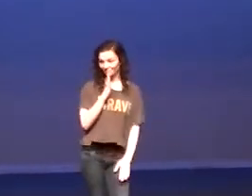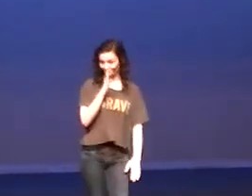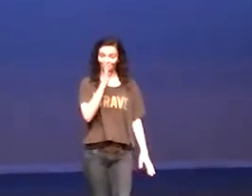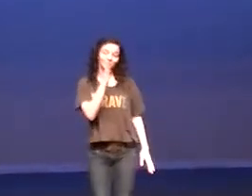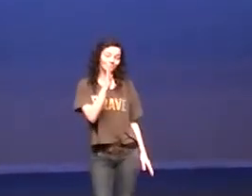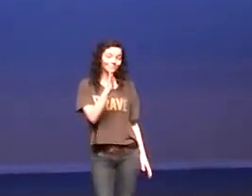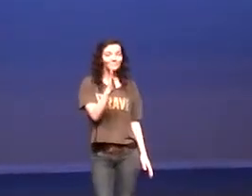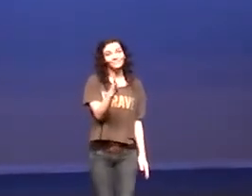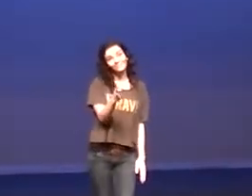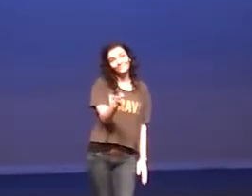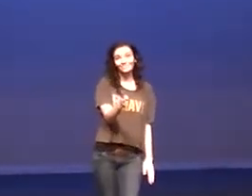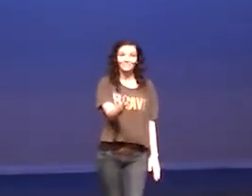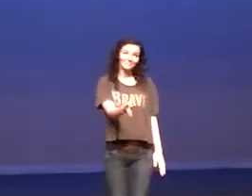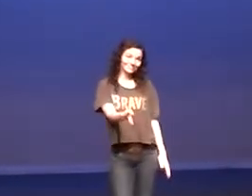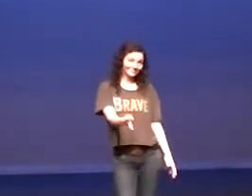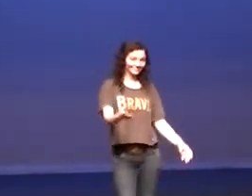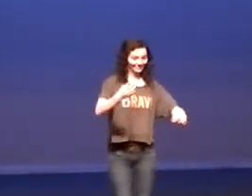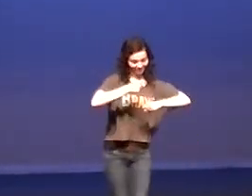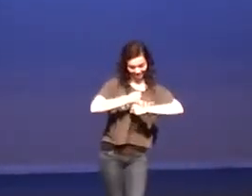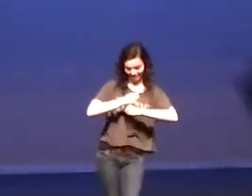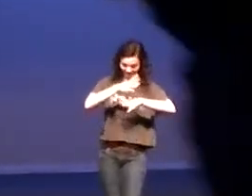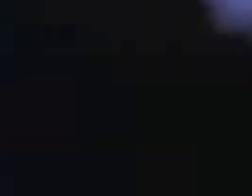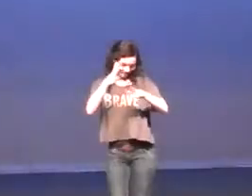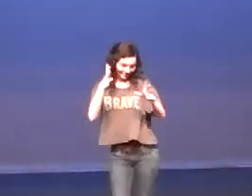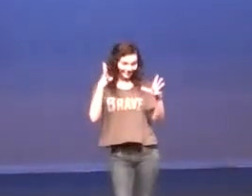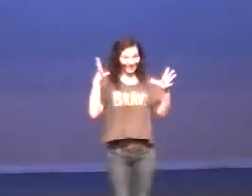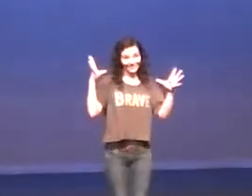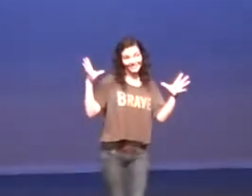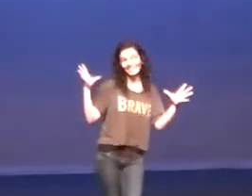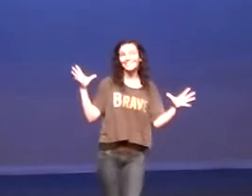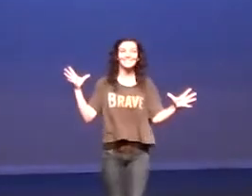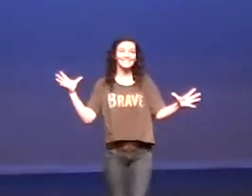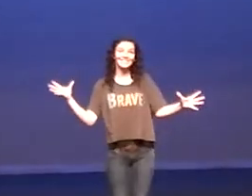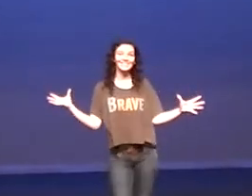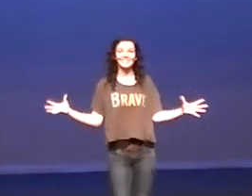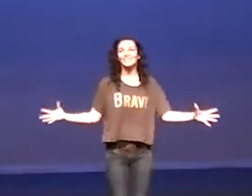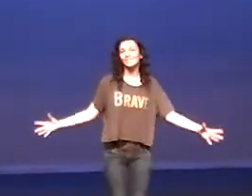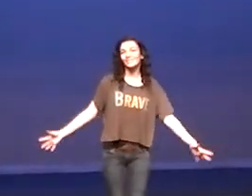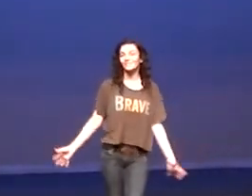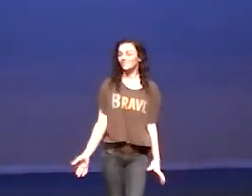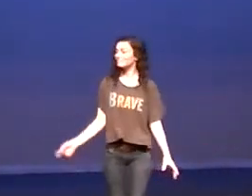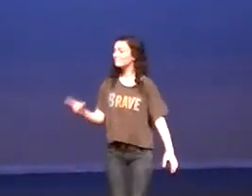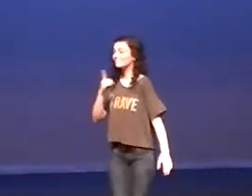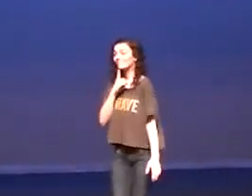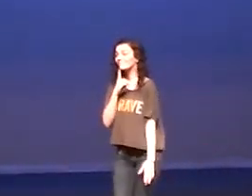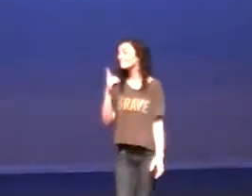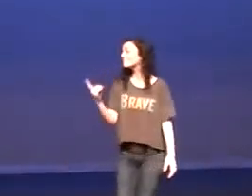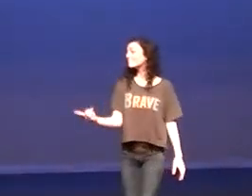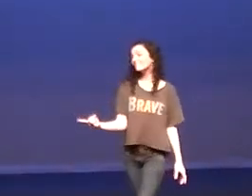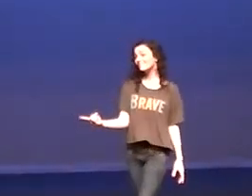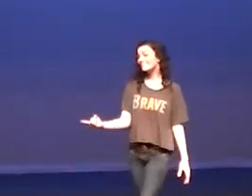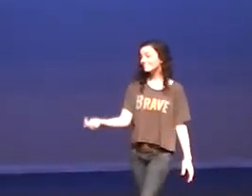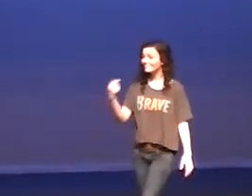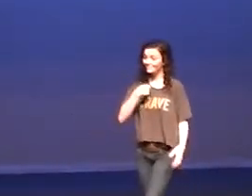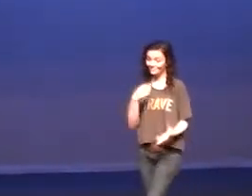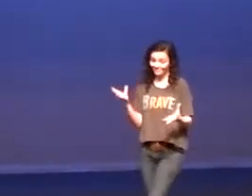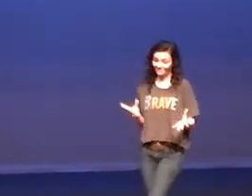you wanna say, let the words fall out, honestly, I